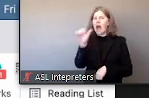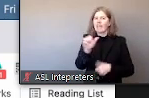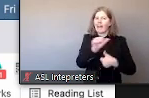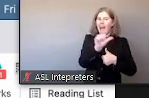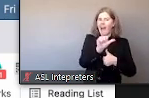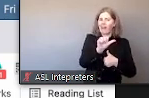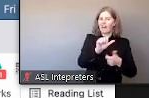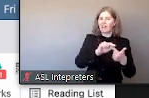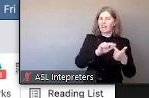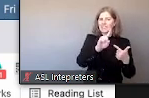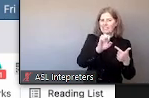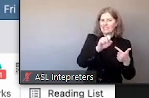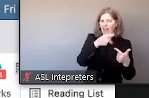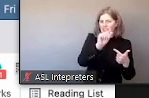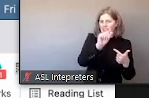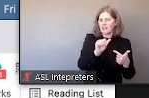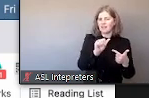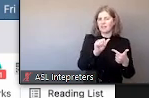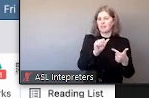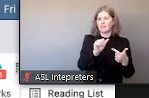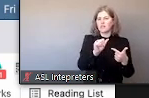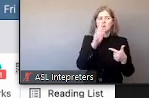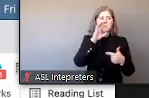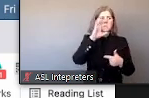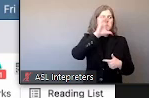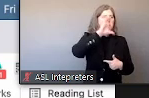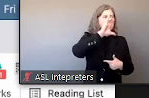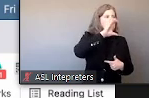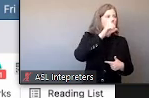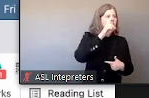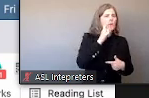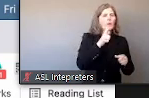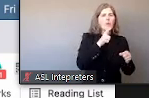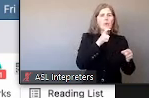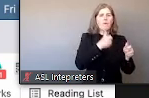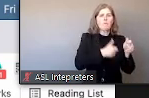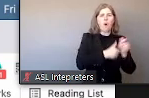Delta preying on the